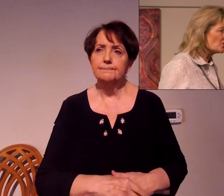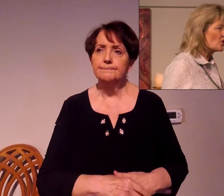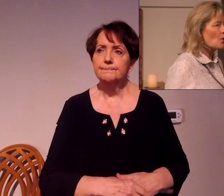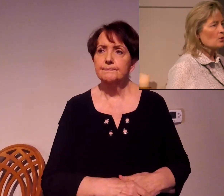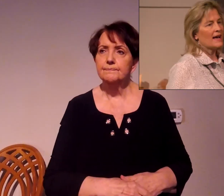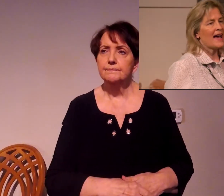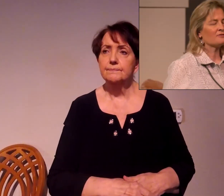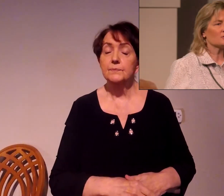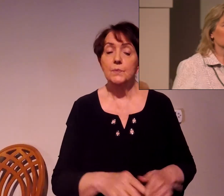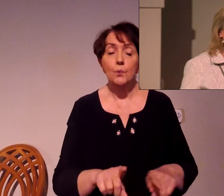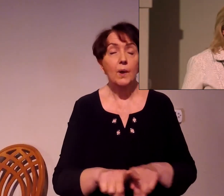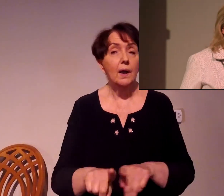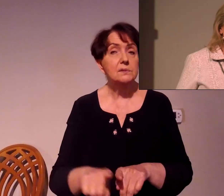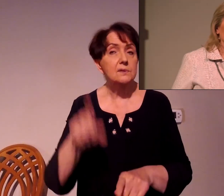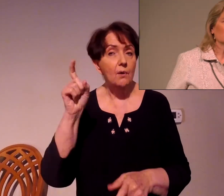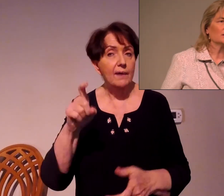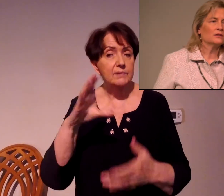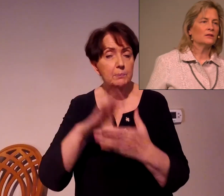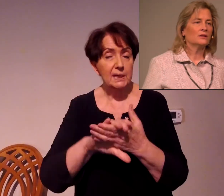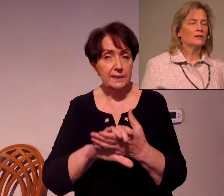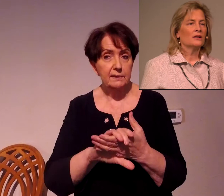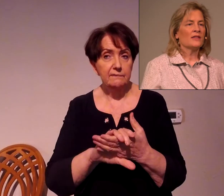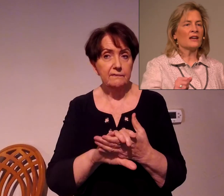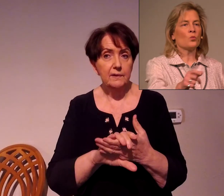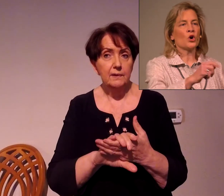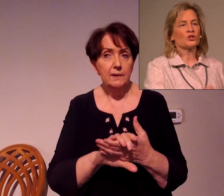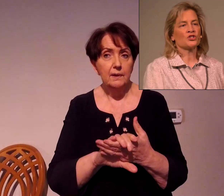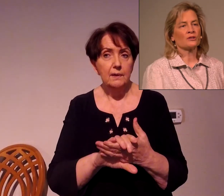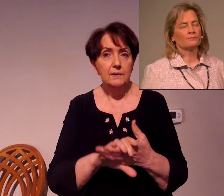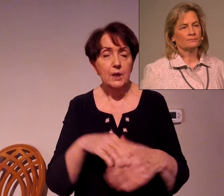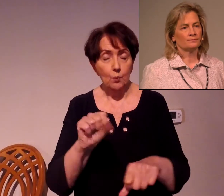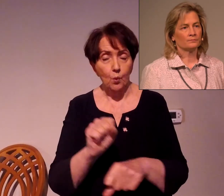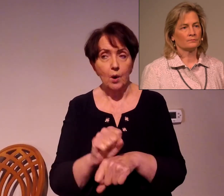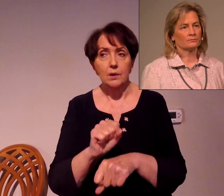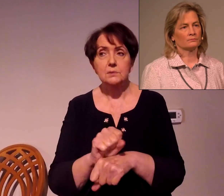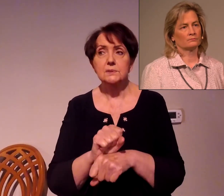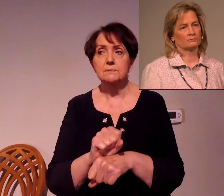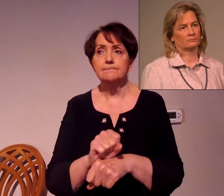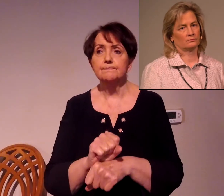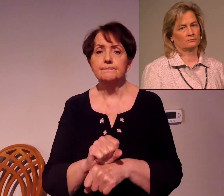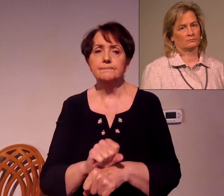We also have to believe that it works.